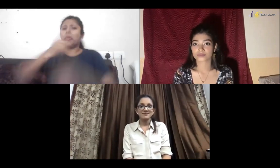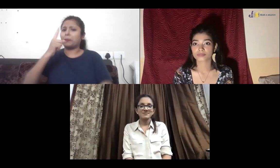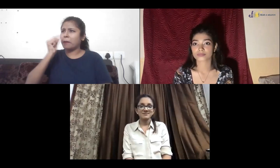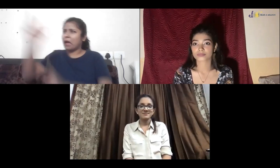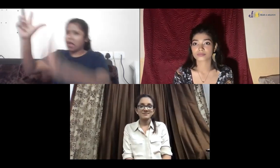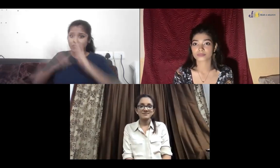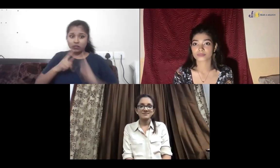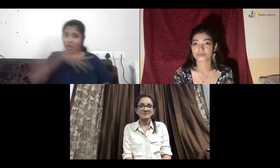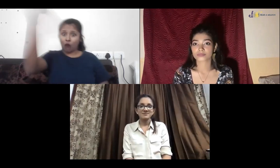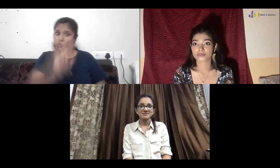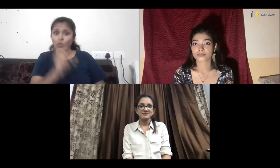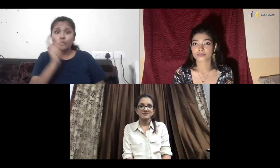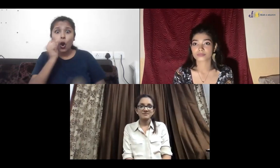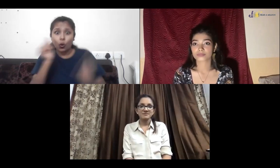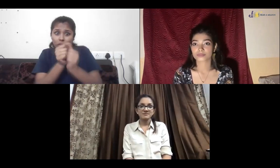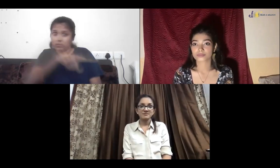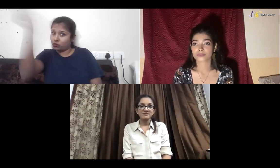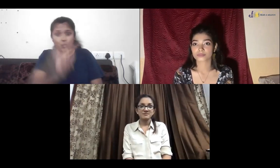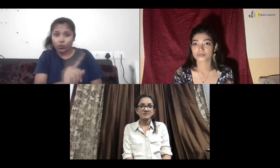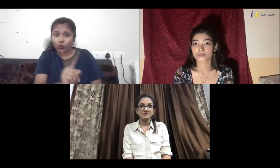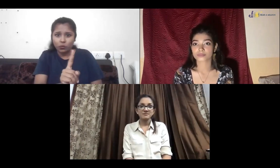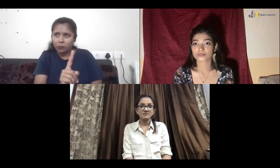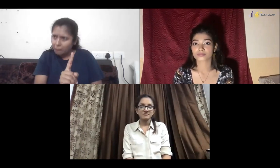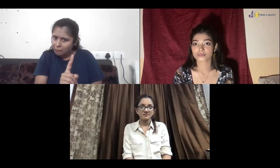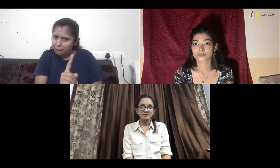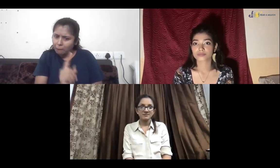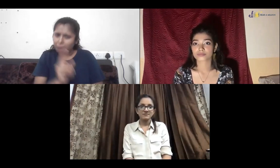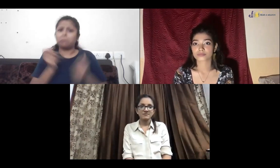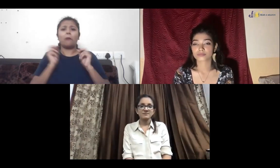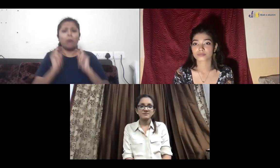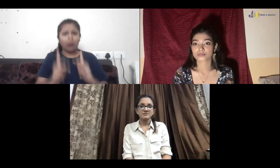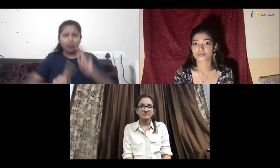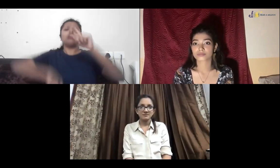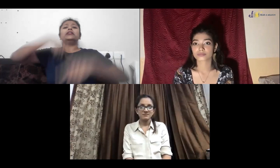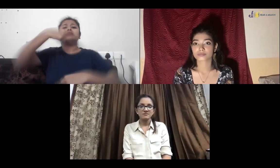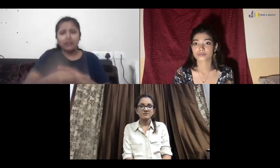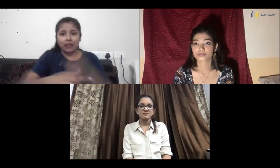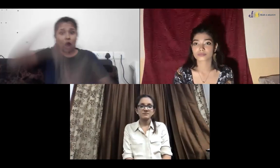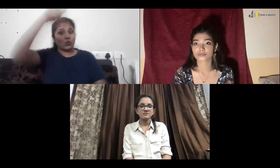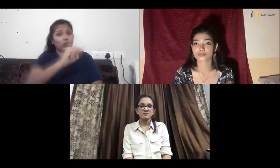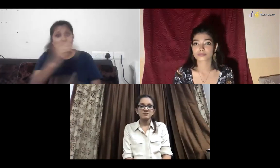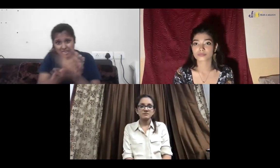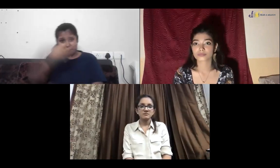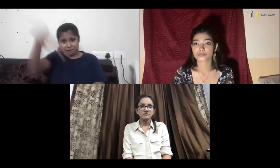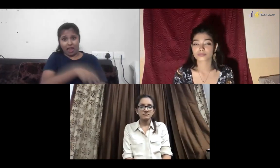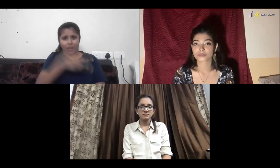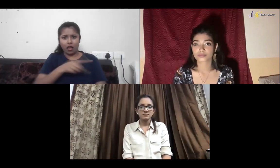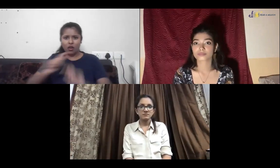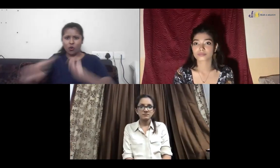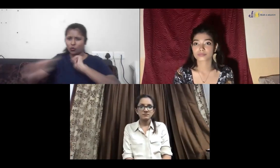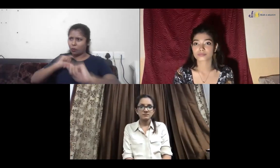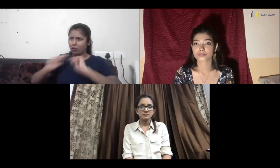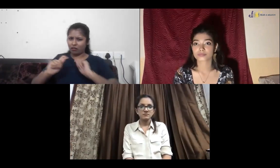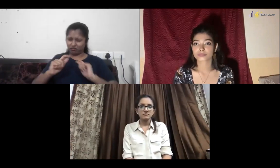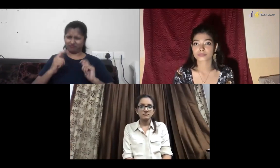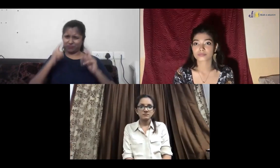for me, why I have. So mother said, don't go out, don't go with them. I said, okay. Then later on,